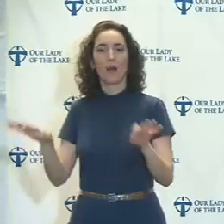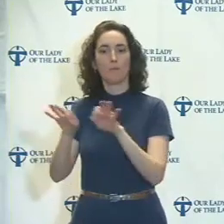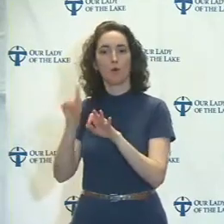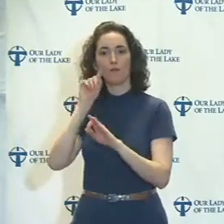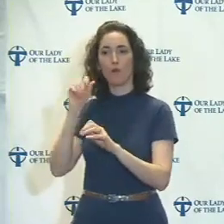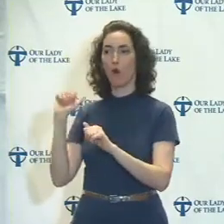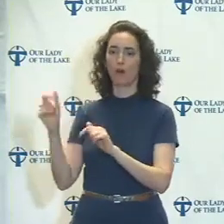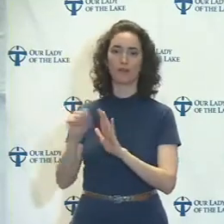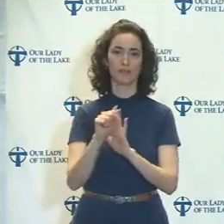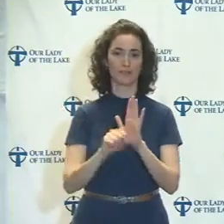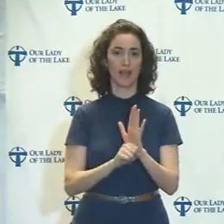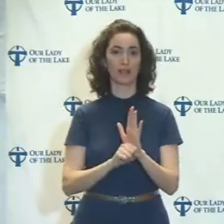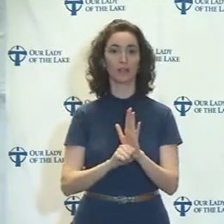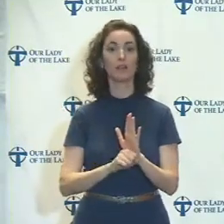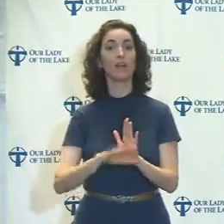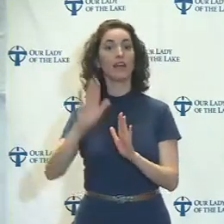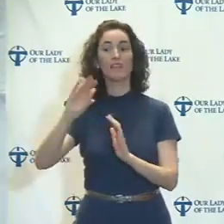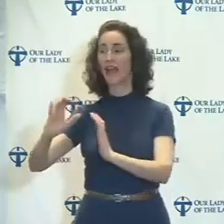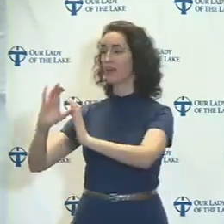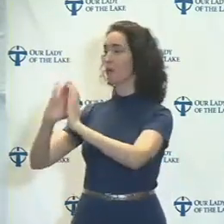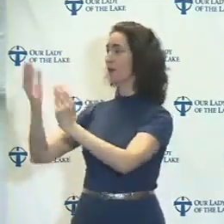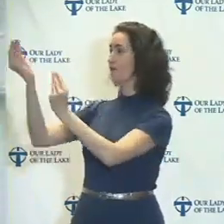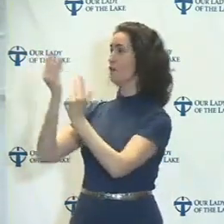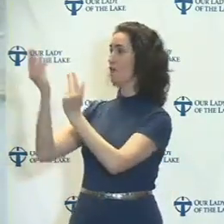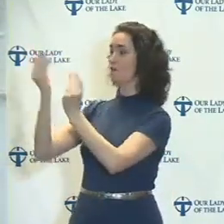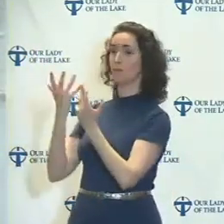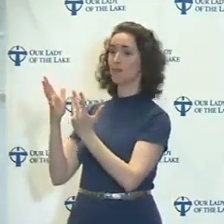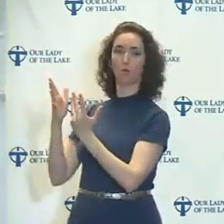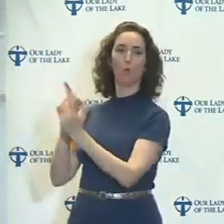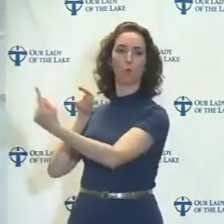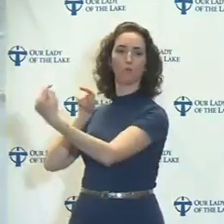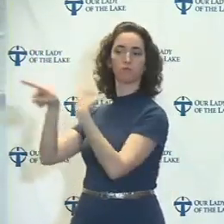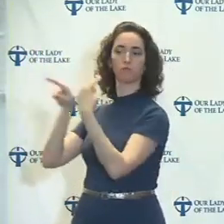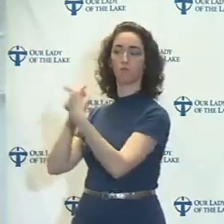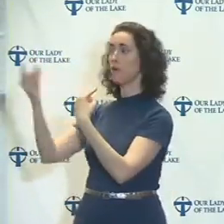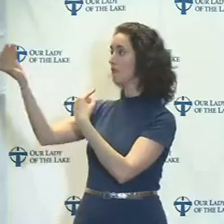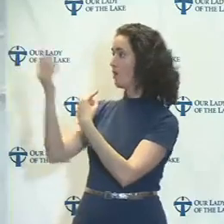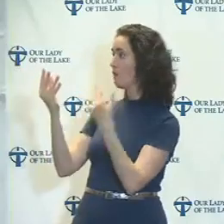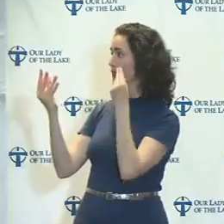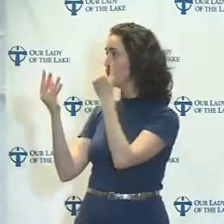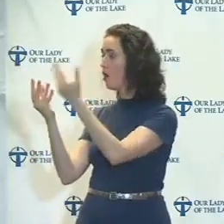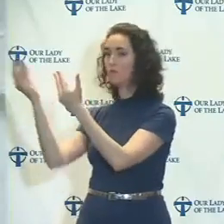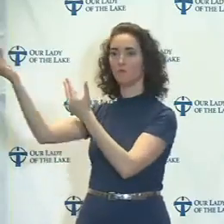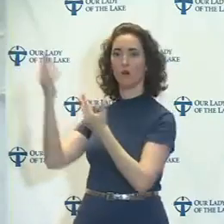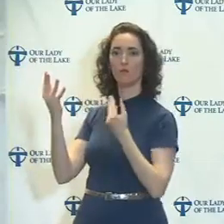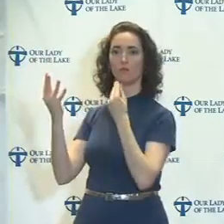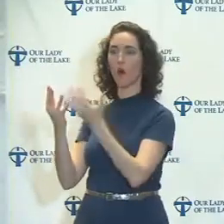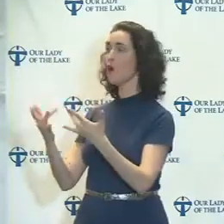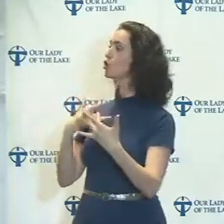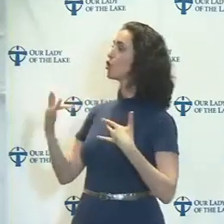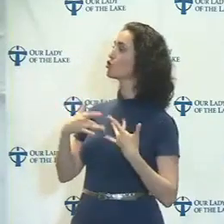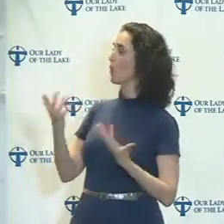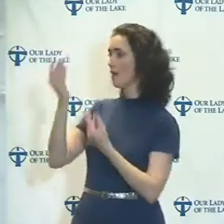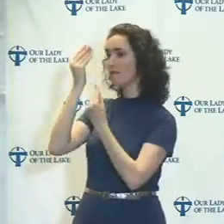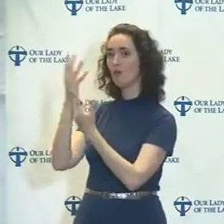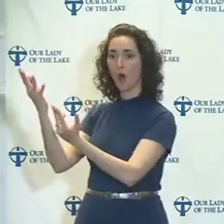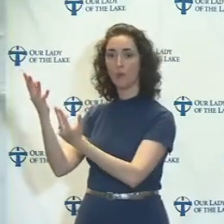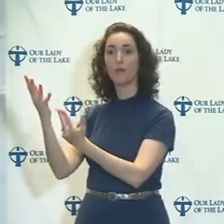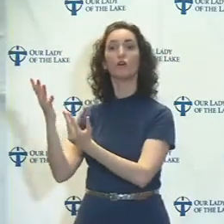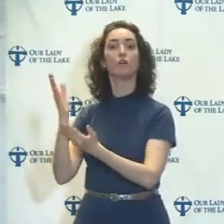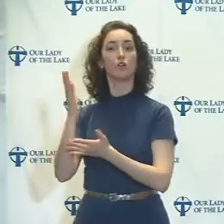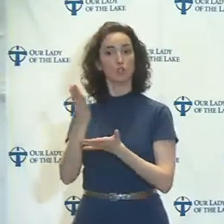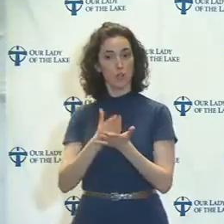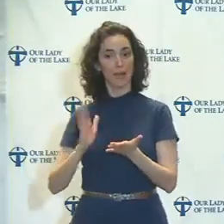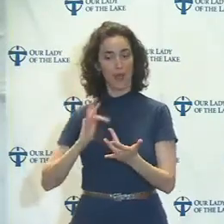and it is a two-way line of communication. They will give us some information. We tell them what our concerns are, and we've actually seen them address